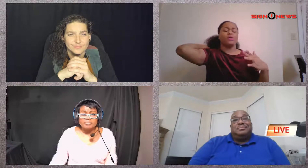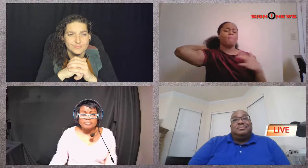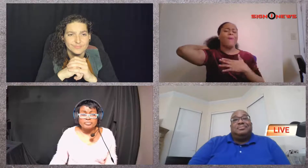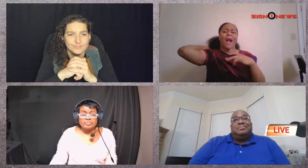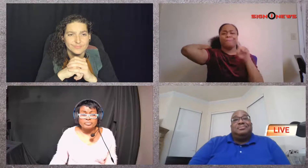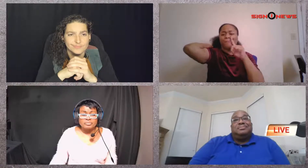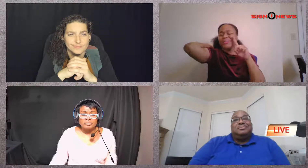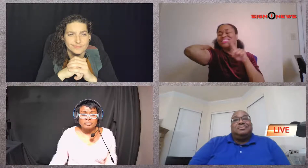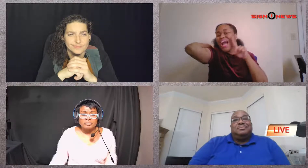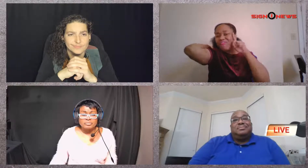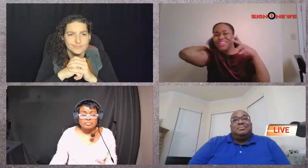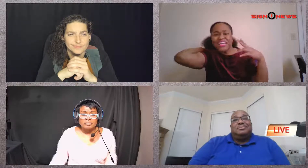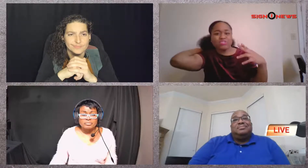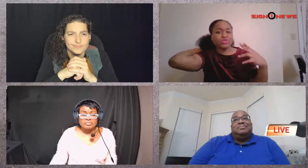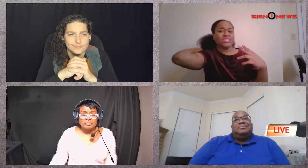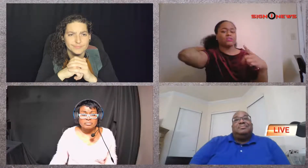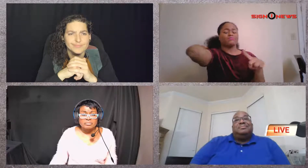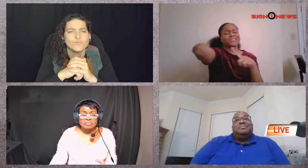growing up,